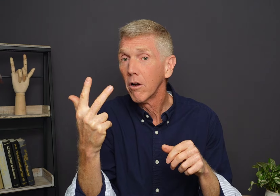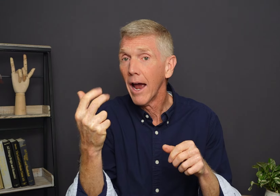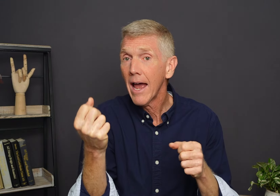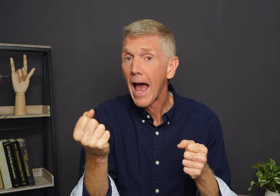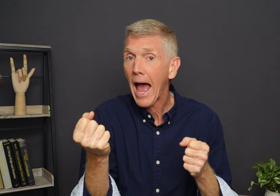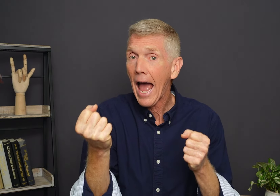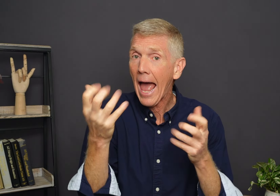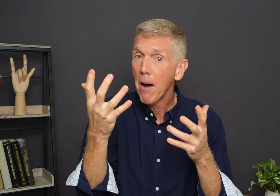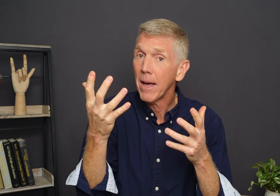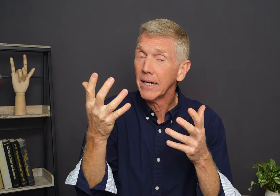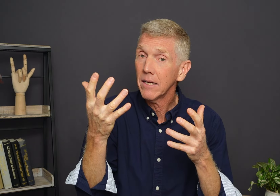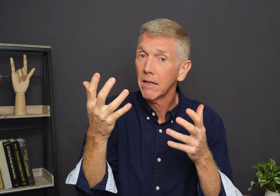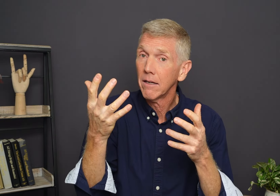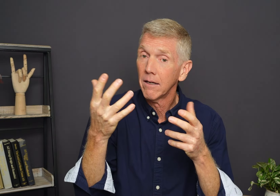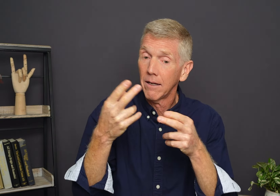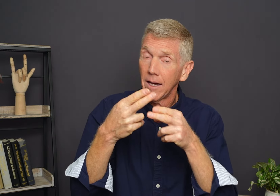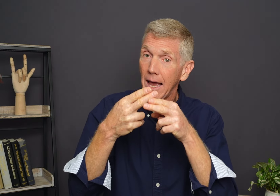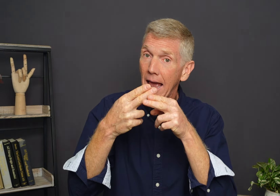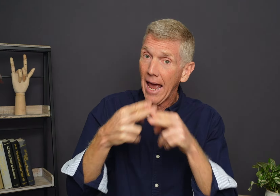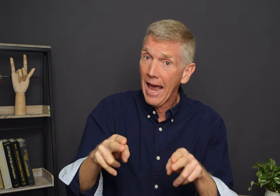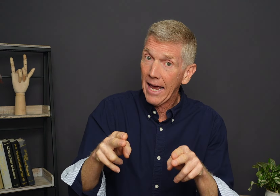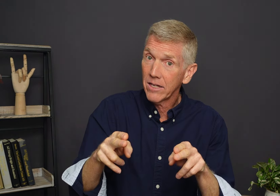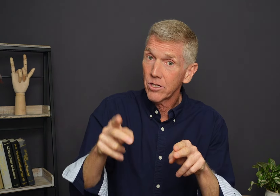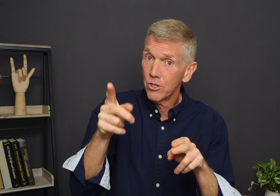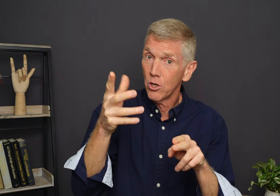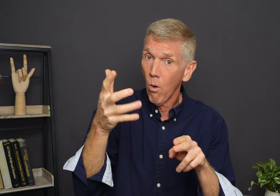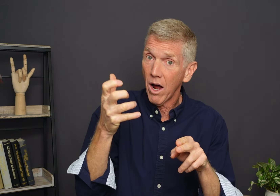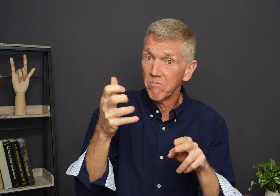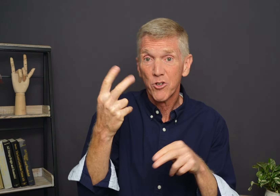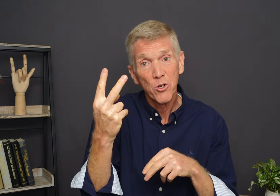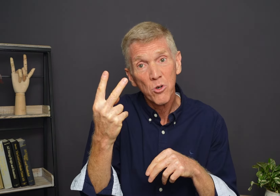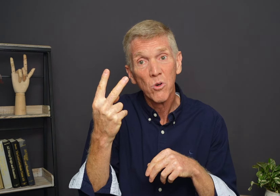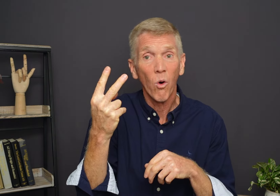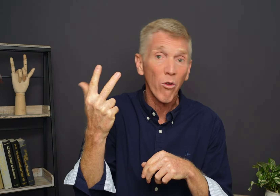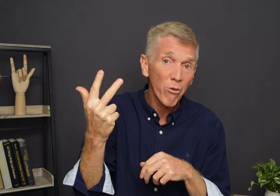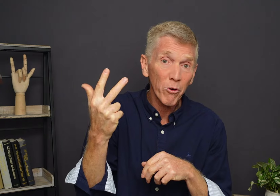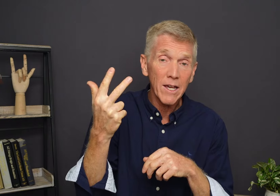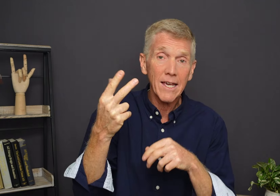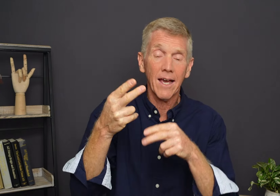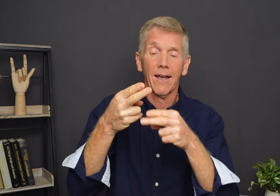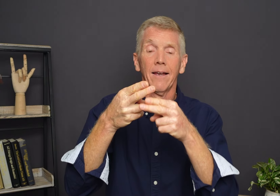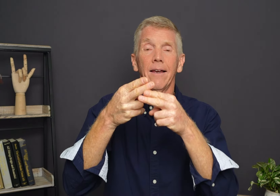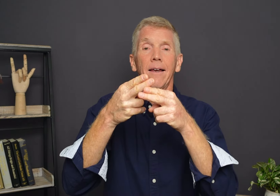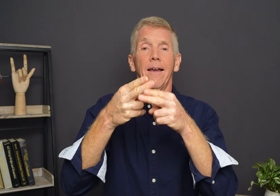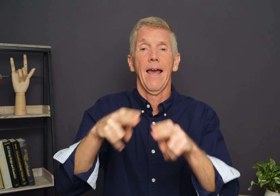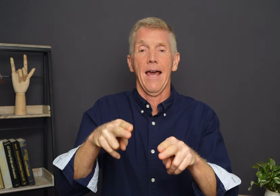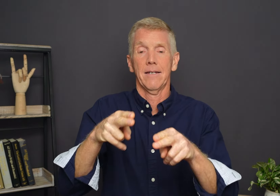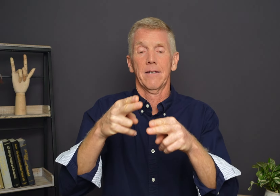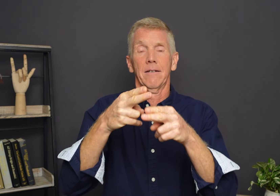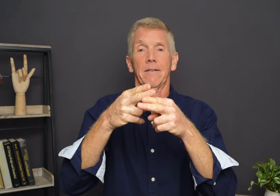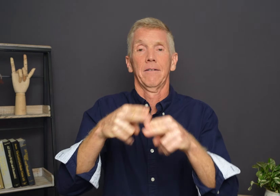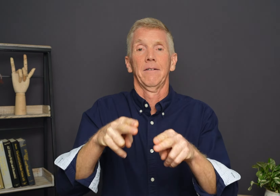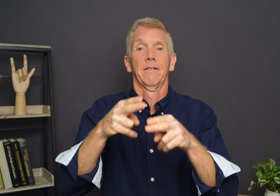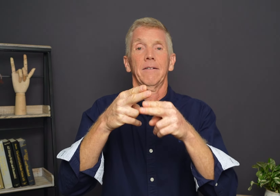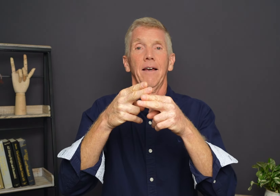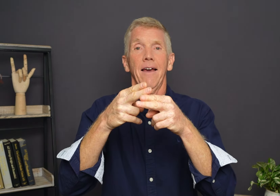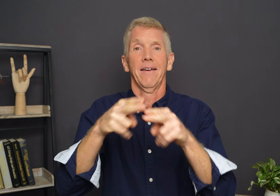Okay, how many eggs do you want? 2 or 3 eggs. Okay,